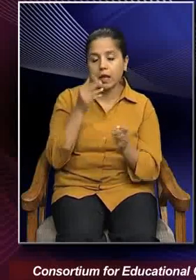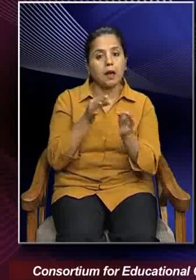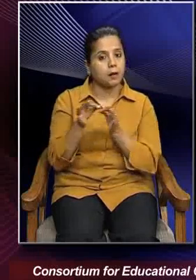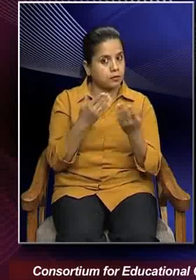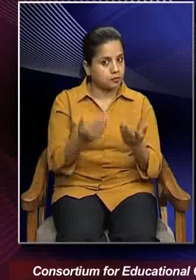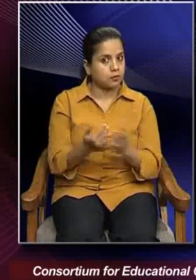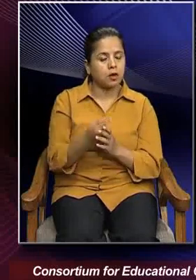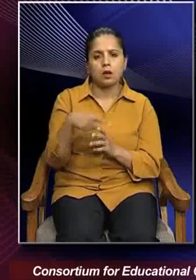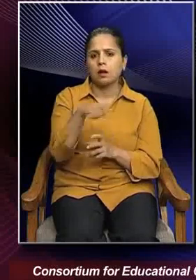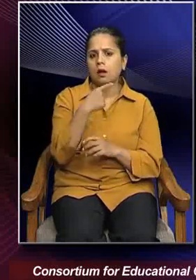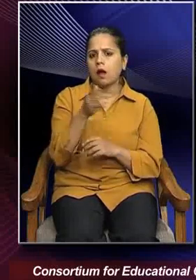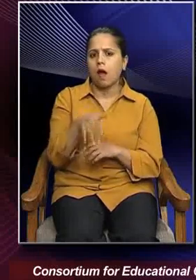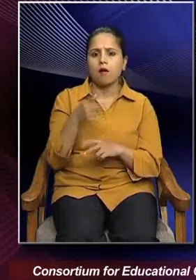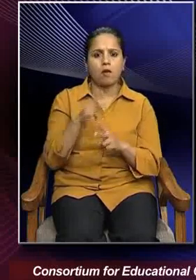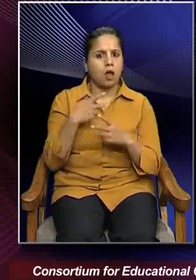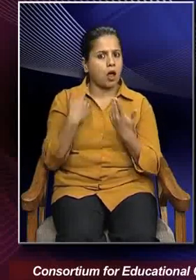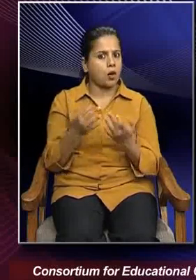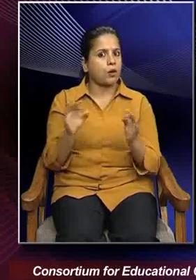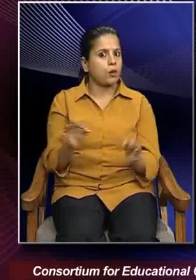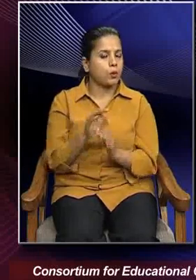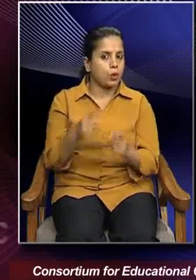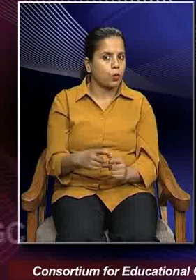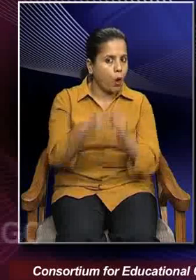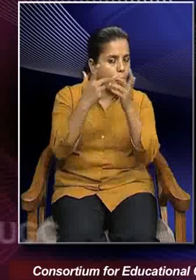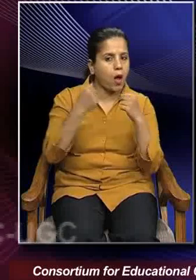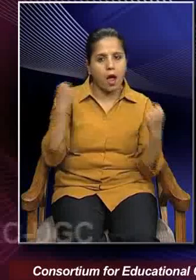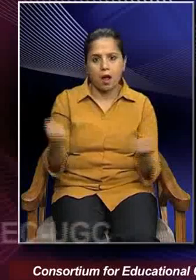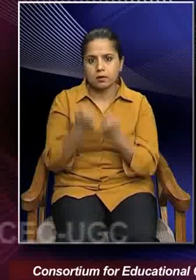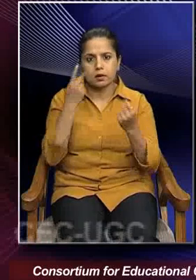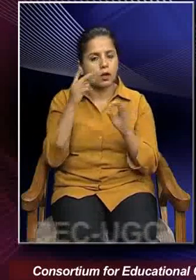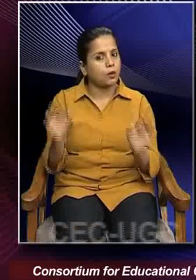which does not possess quality or action,